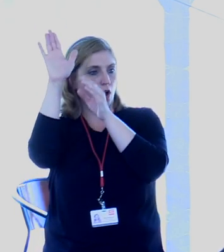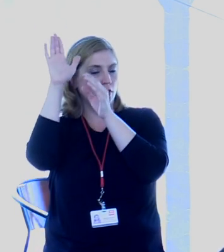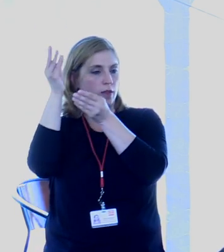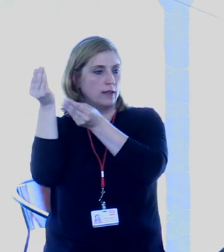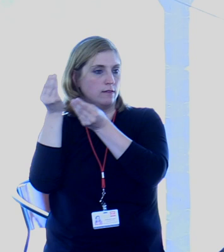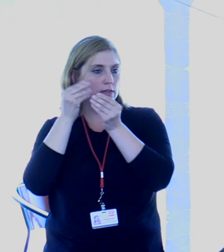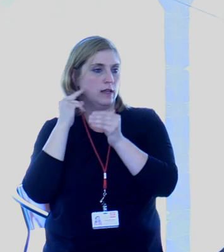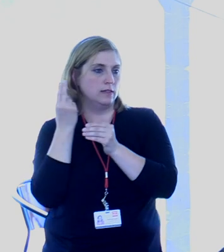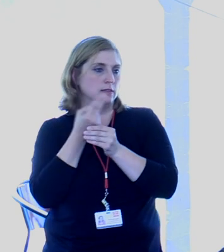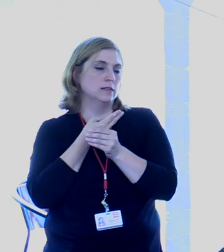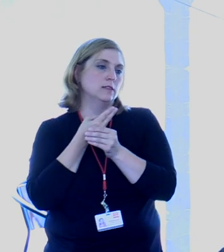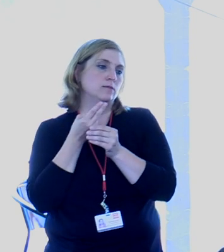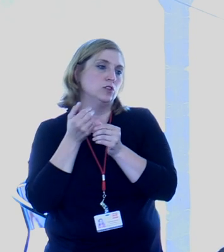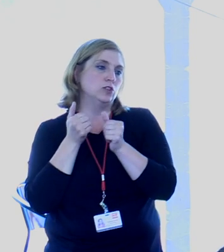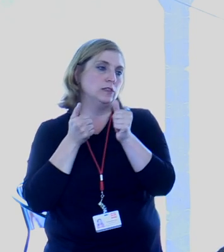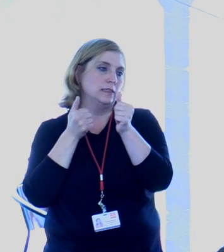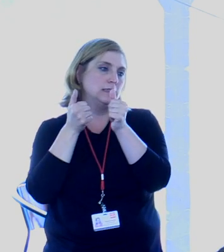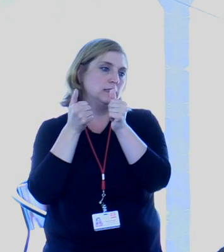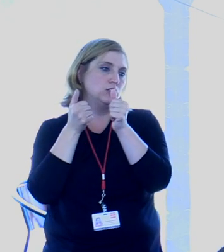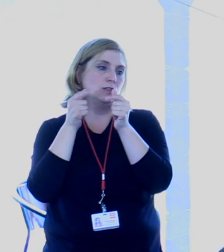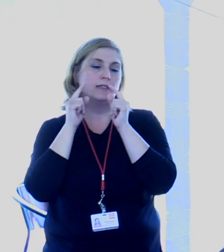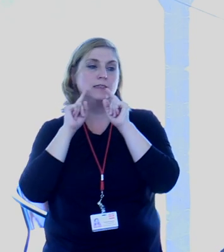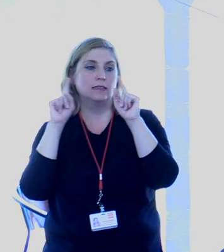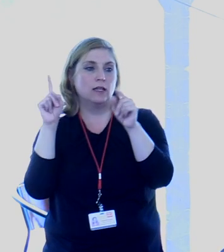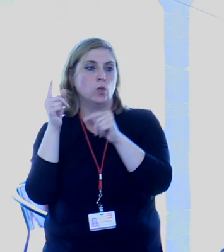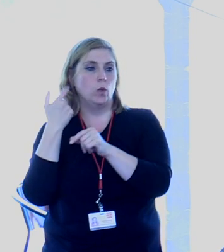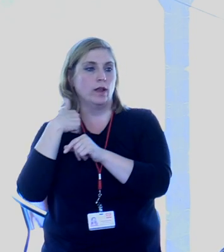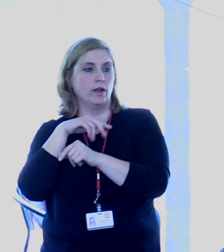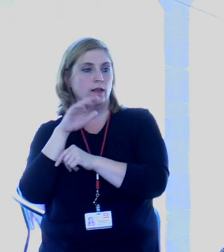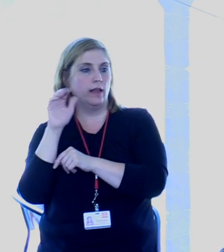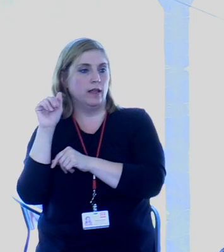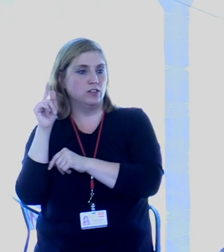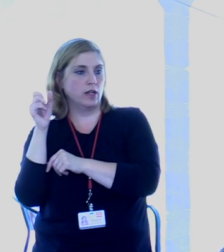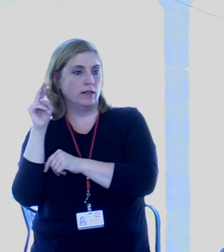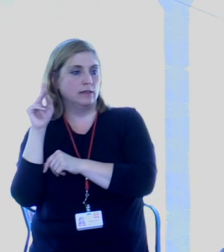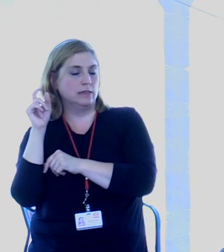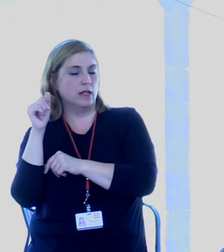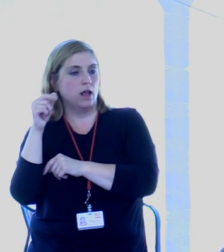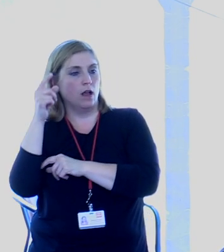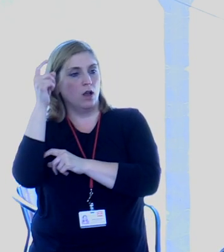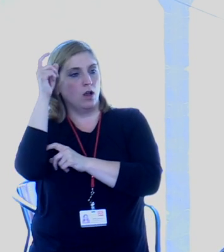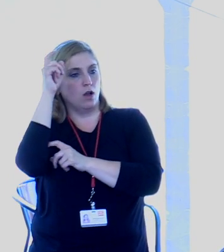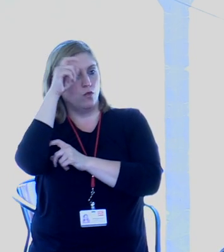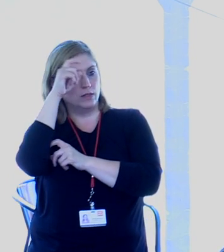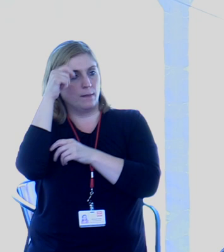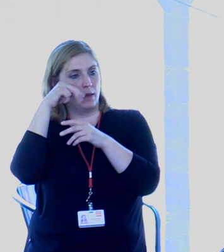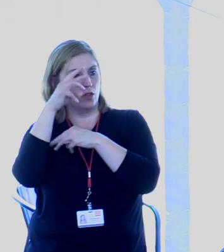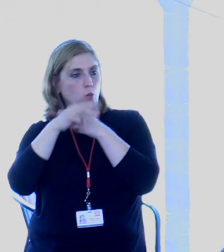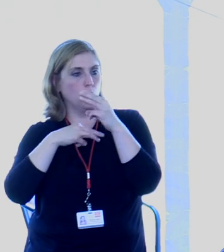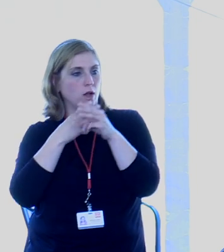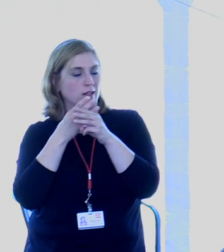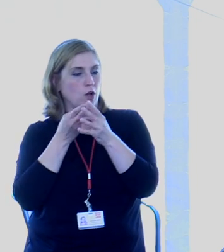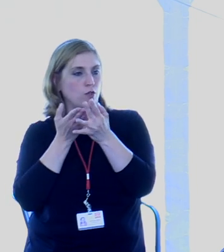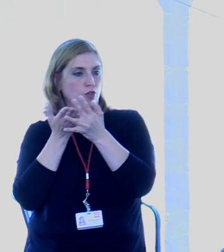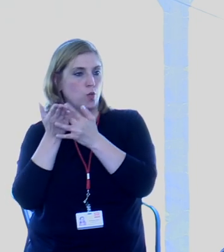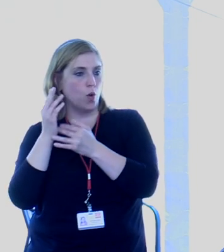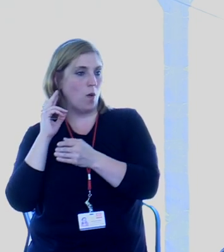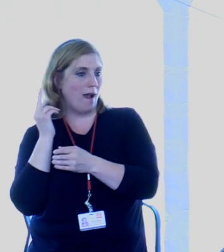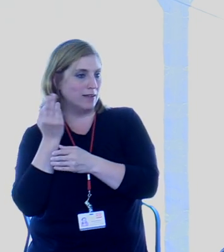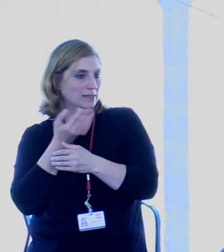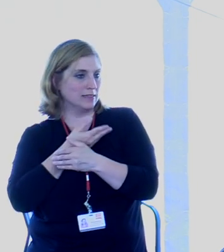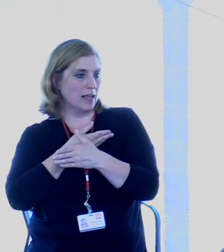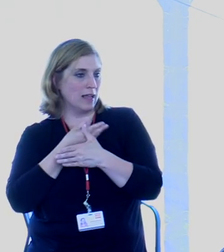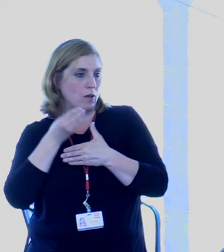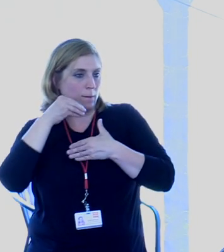to succeed, so that we can be his agents of wisdom in the world, so that these gifts of wisdom can flow through us